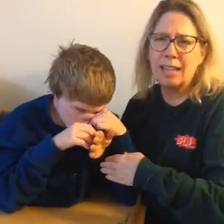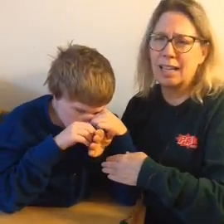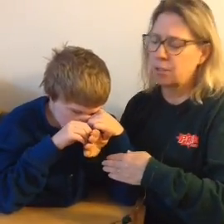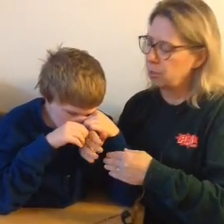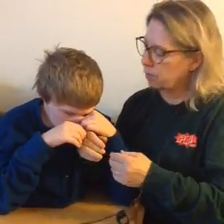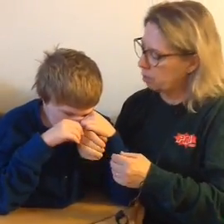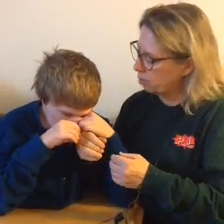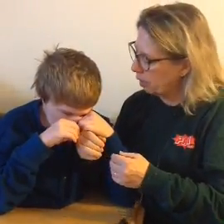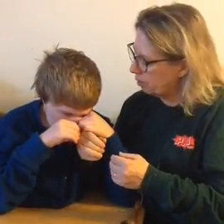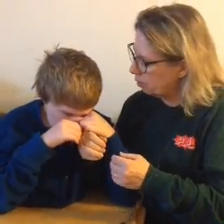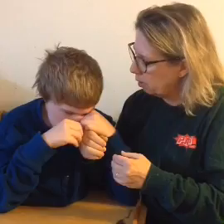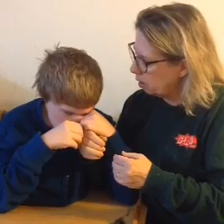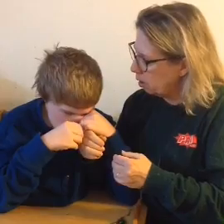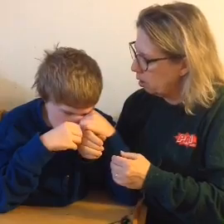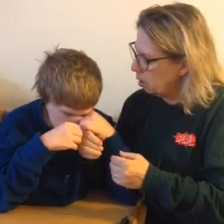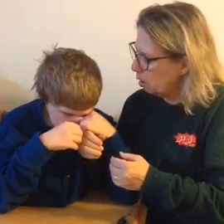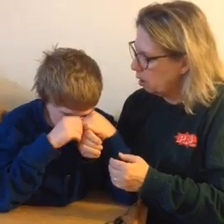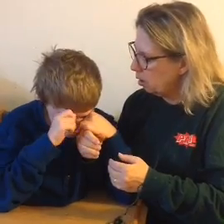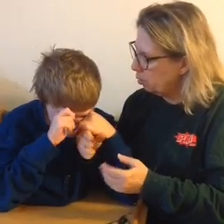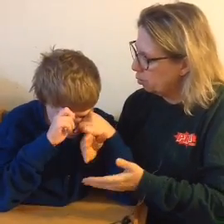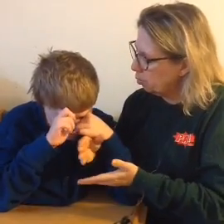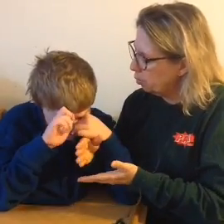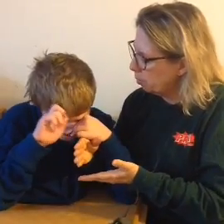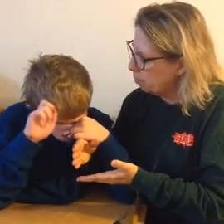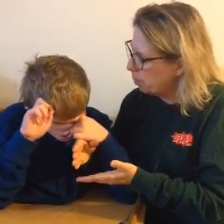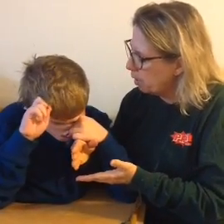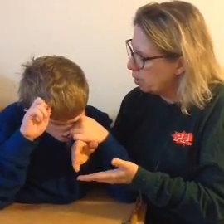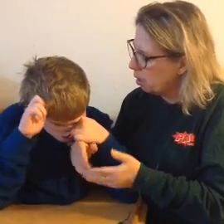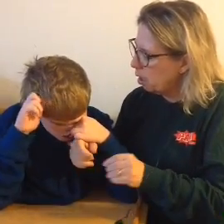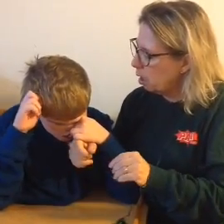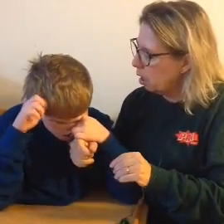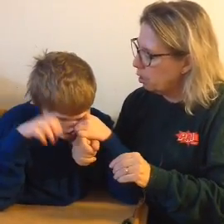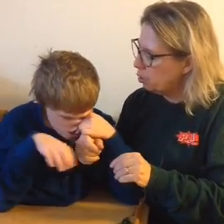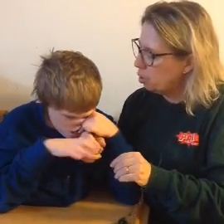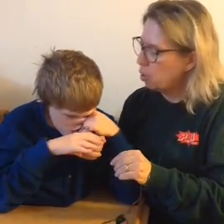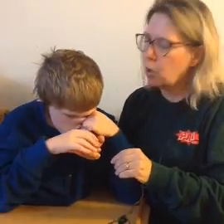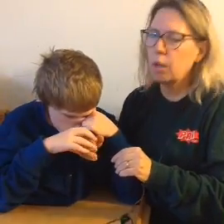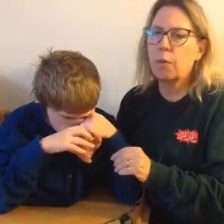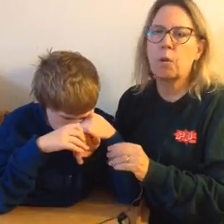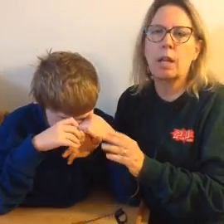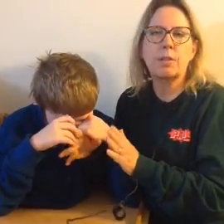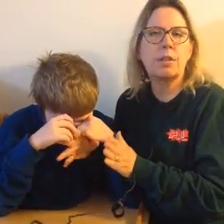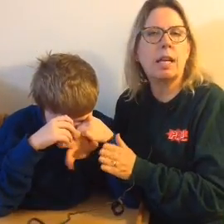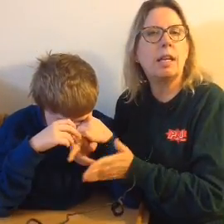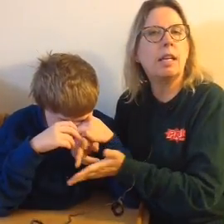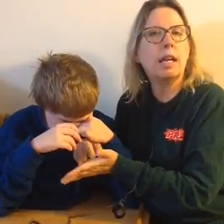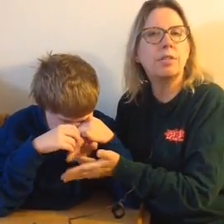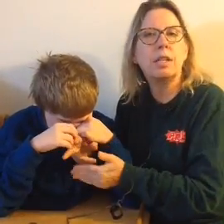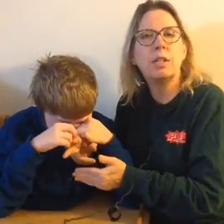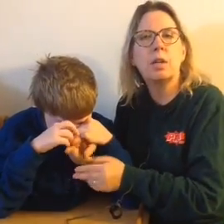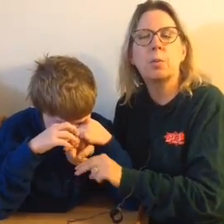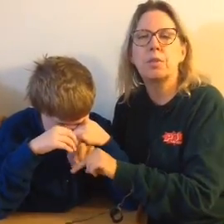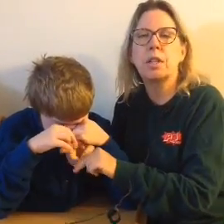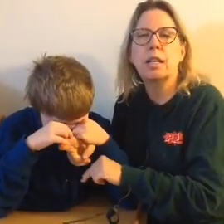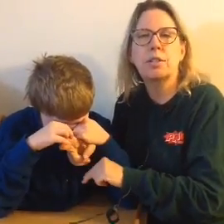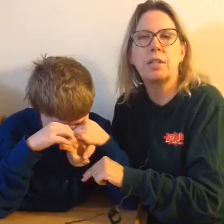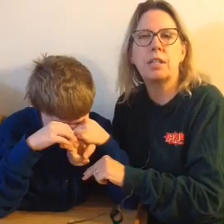that sort of creates an intrusion. But in general, if we're like standing next to each other, we're sitting next to each